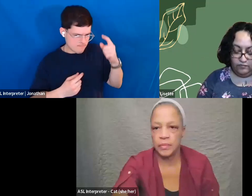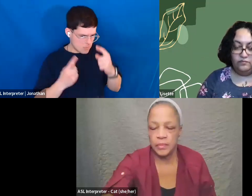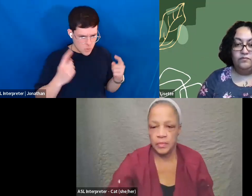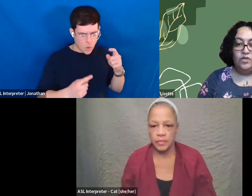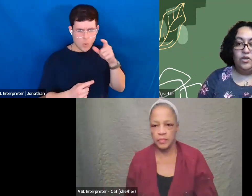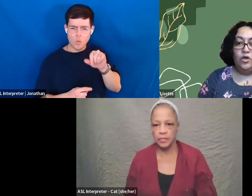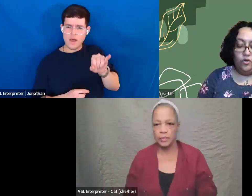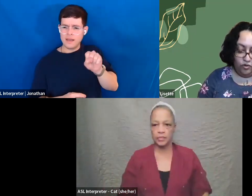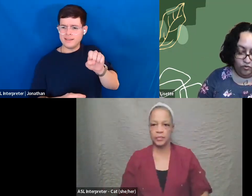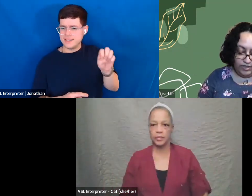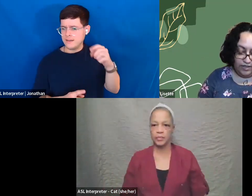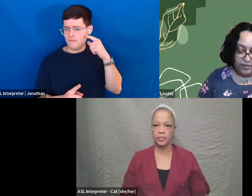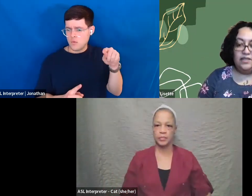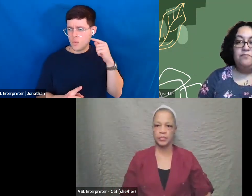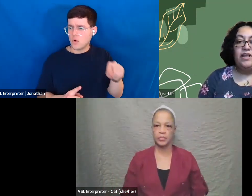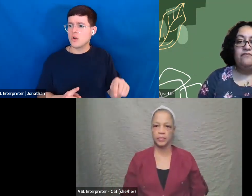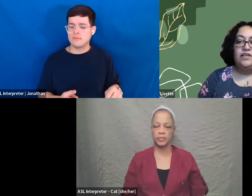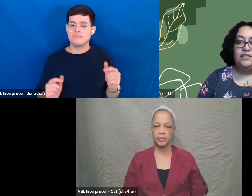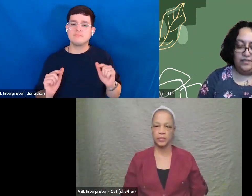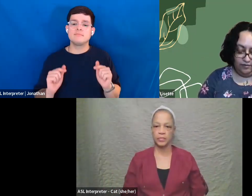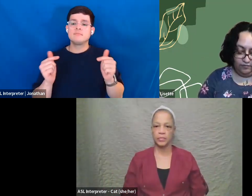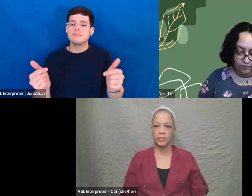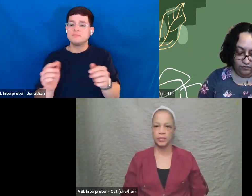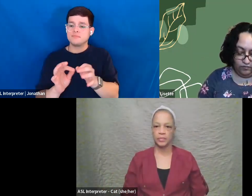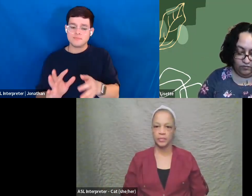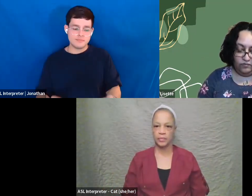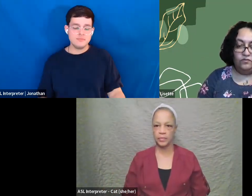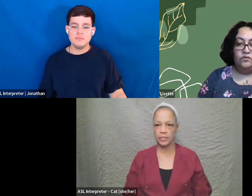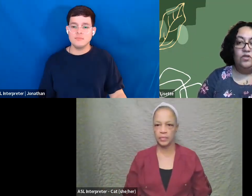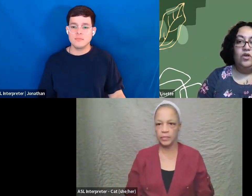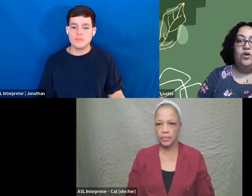for. Who typically benefits?